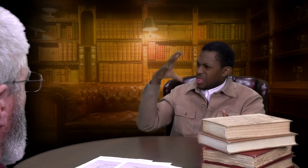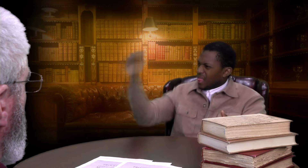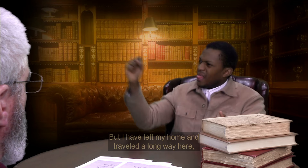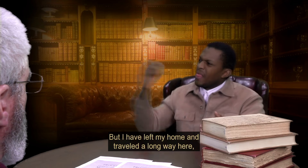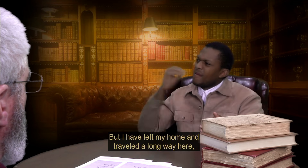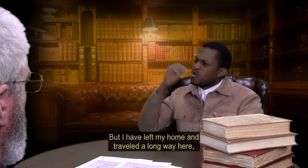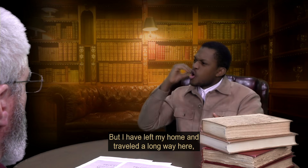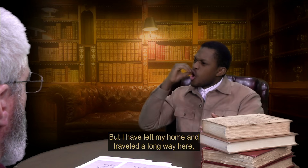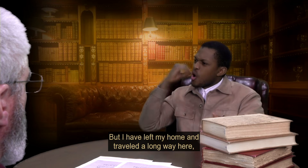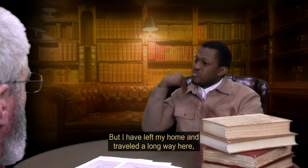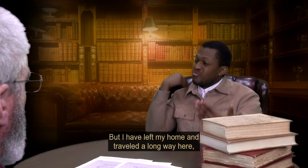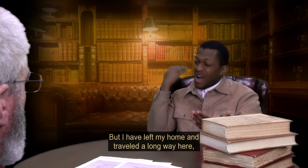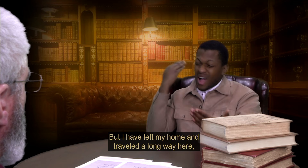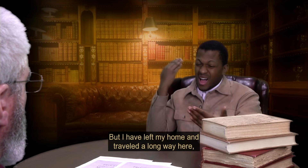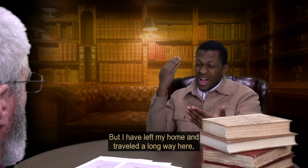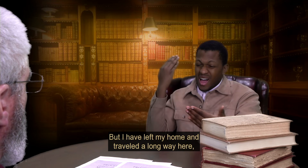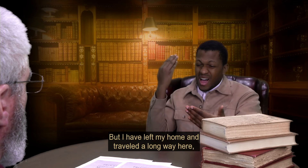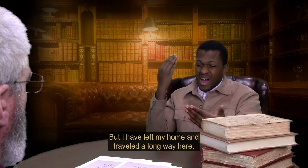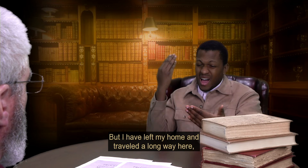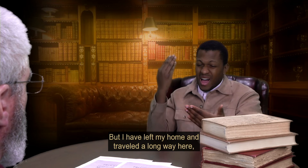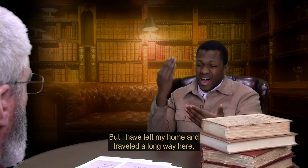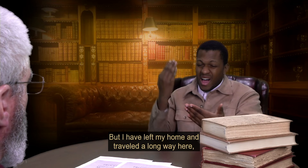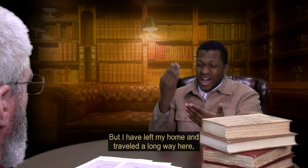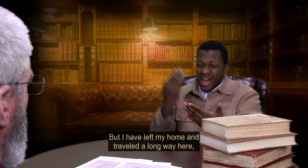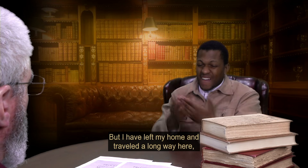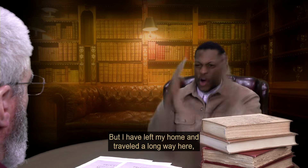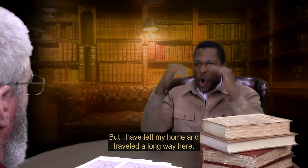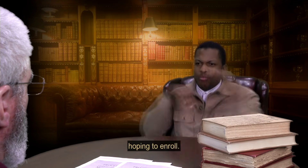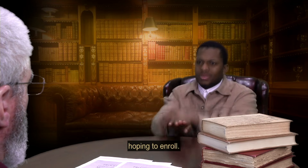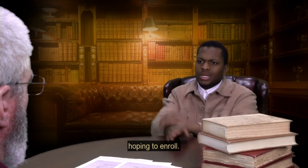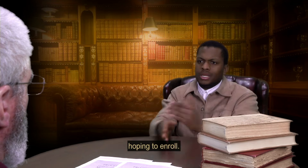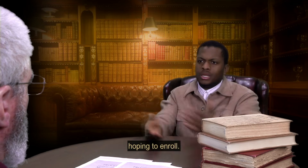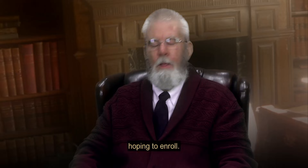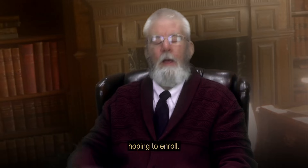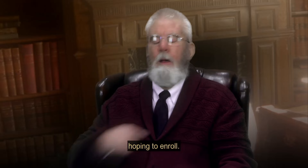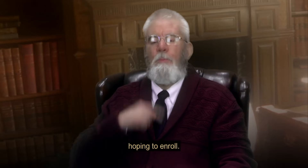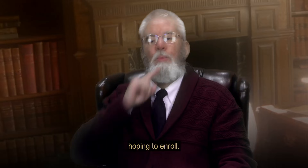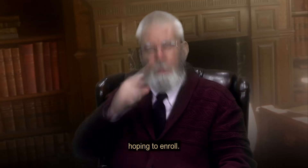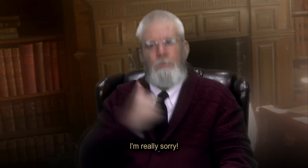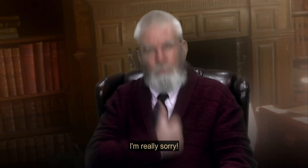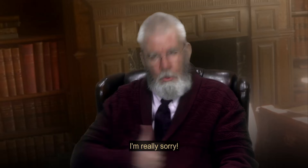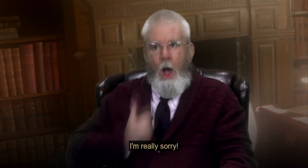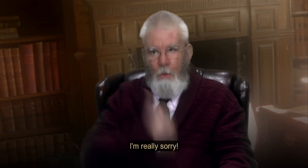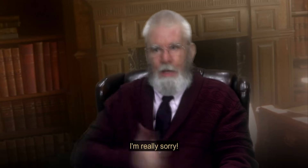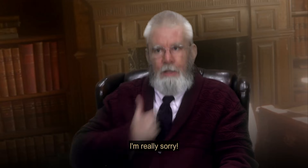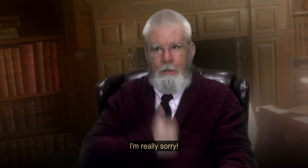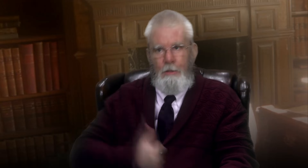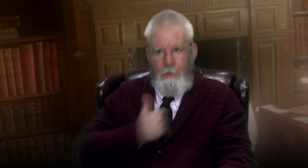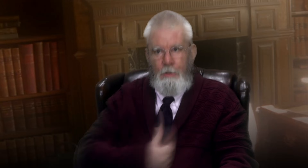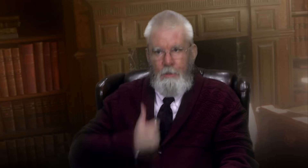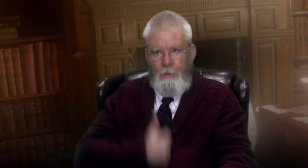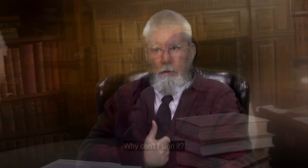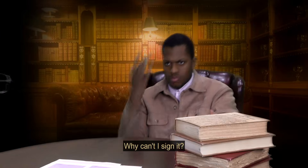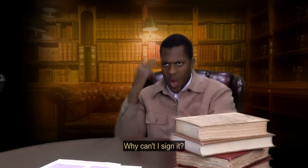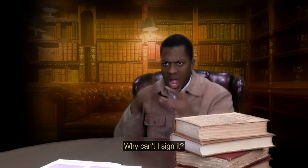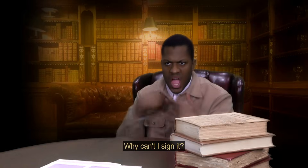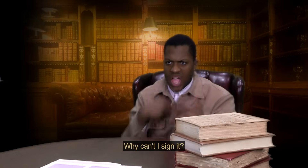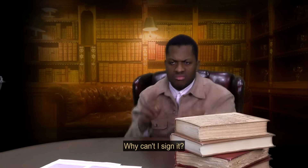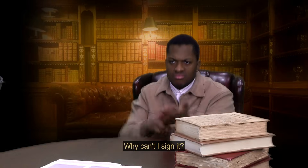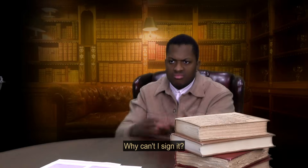Well, I've left my home and traveled a long way here, hoping to enroll. I'm really sorry. Why can't I sign